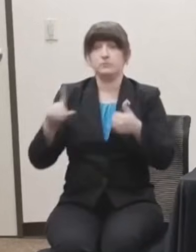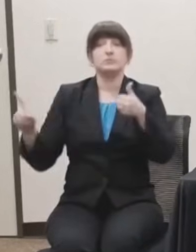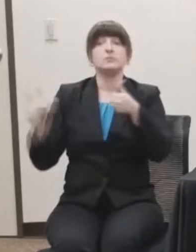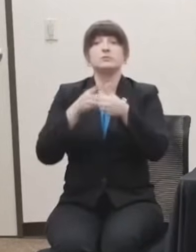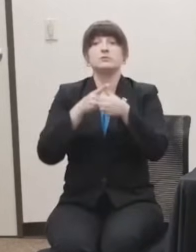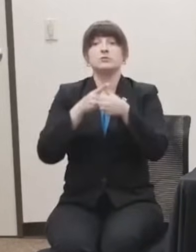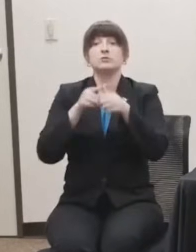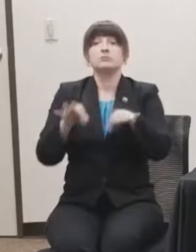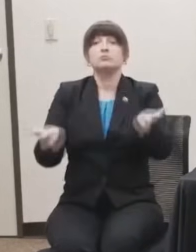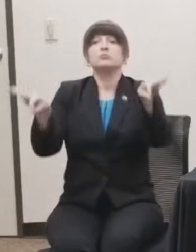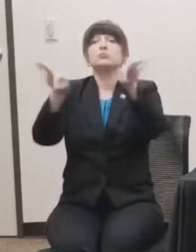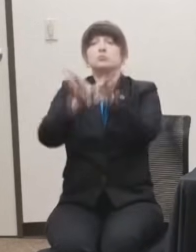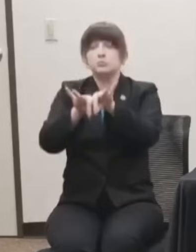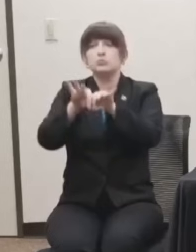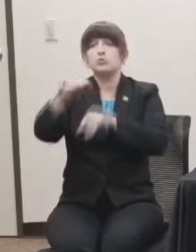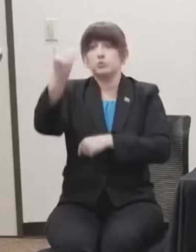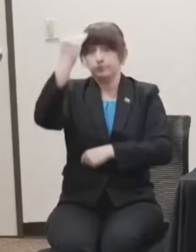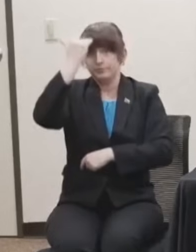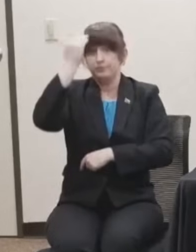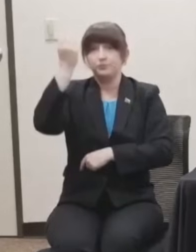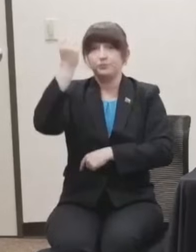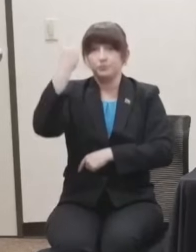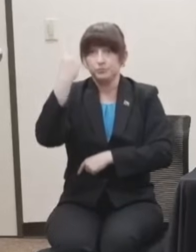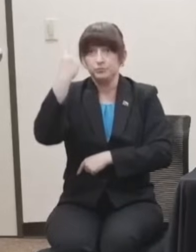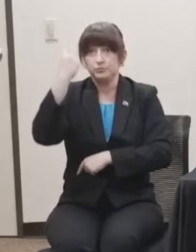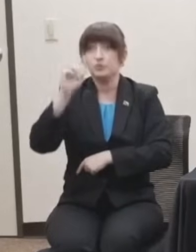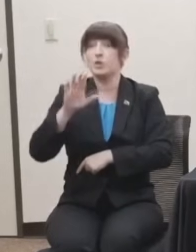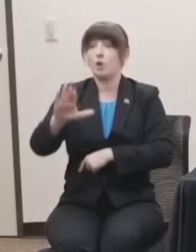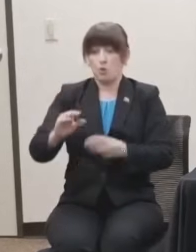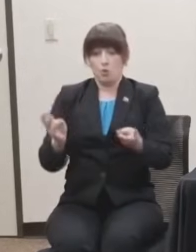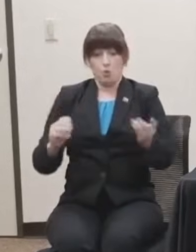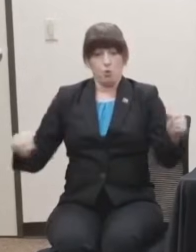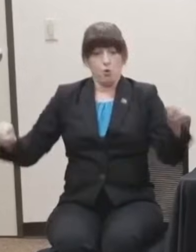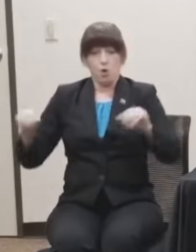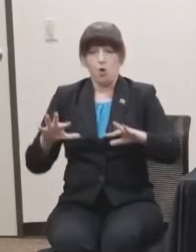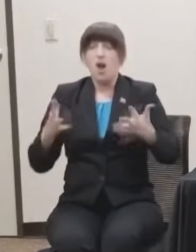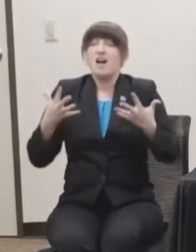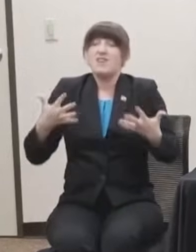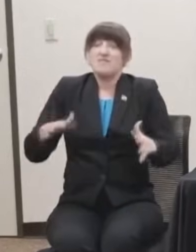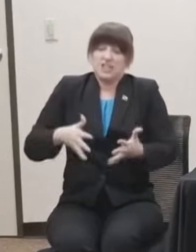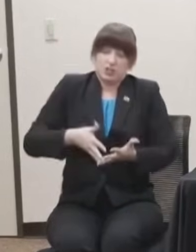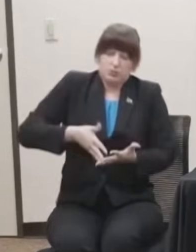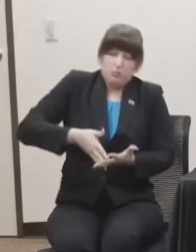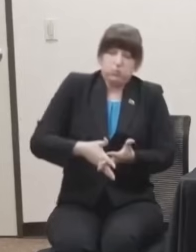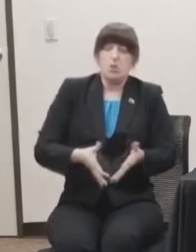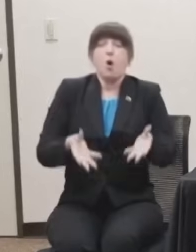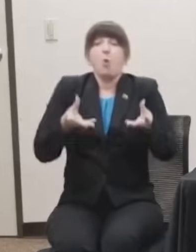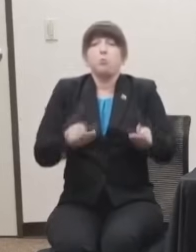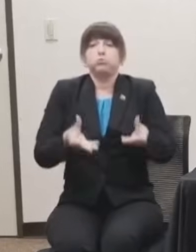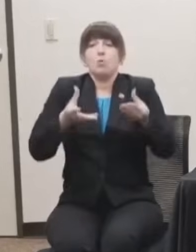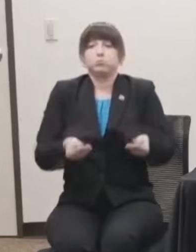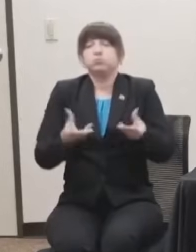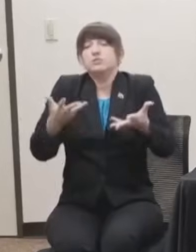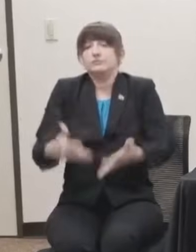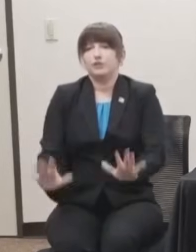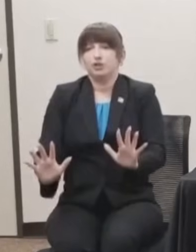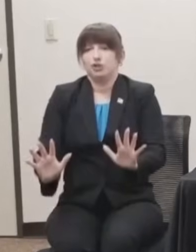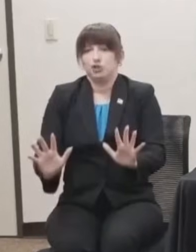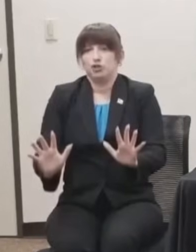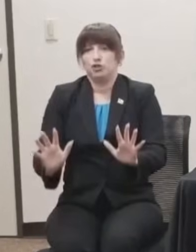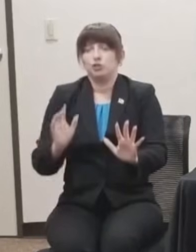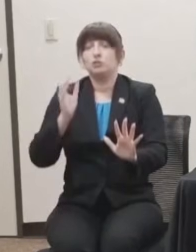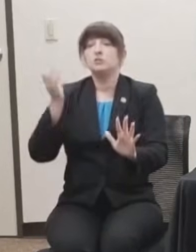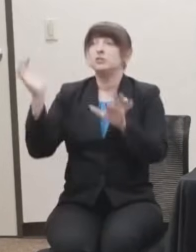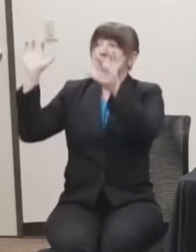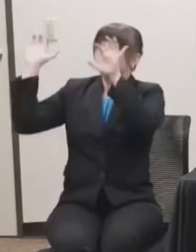one, you're in an area with land that's already saturated with water. But for another, when more water